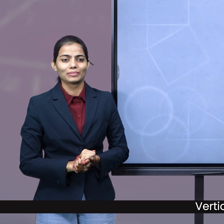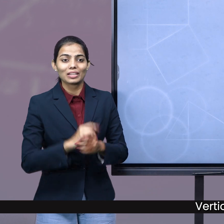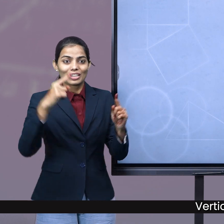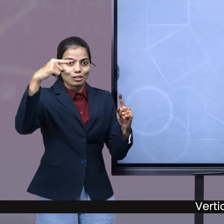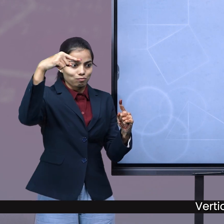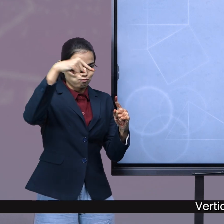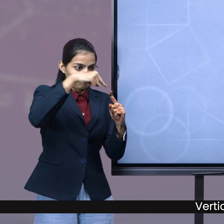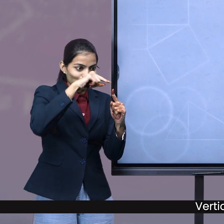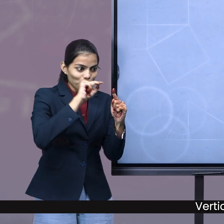vertices.